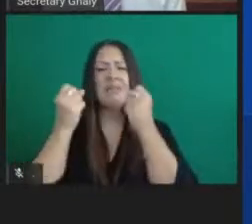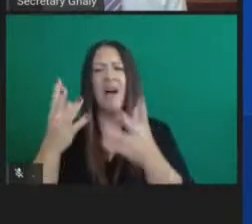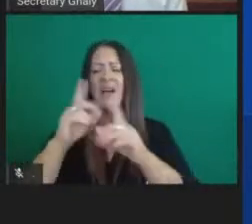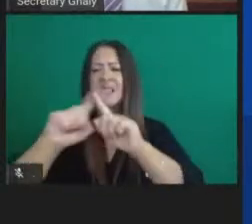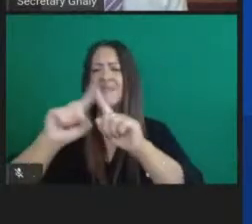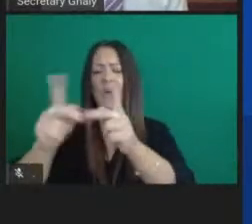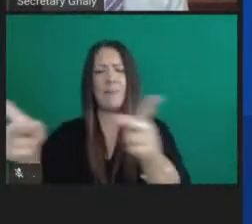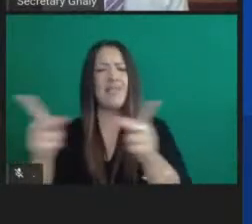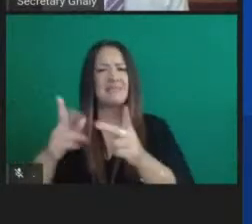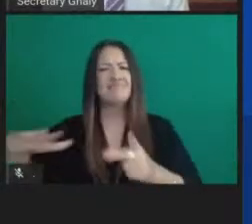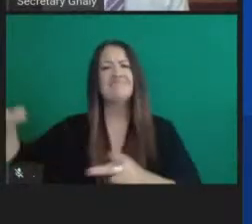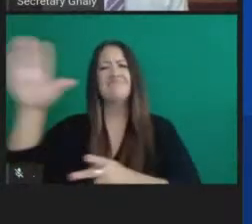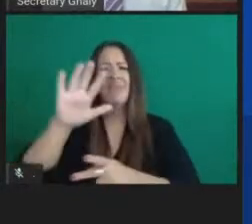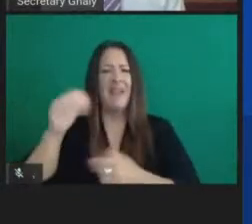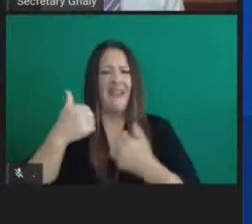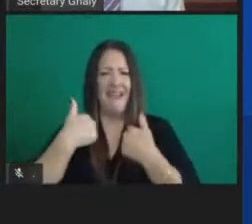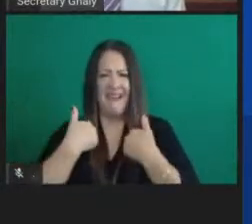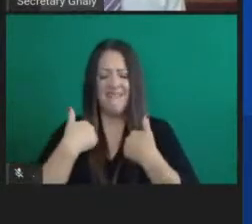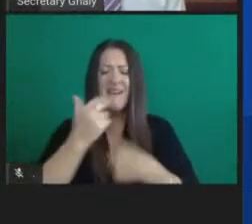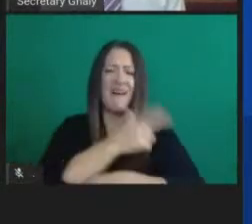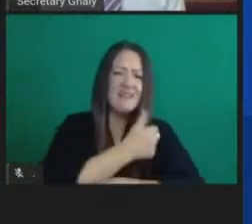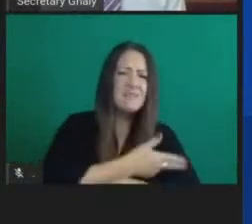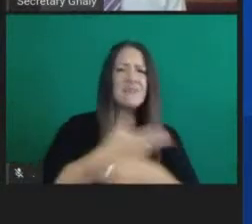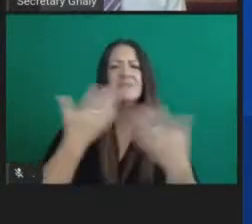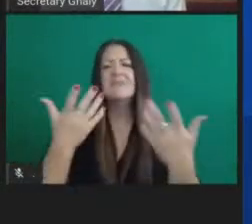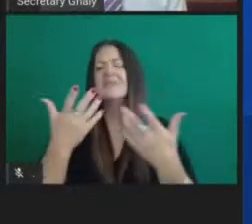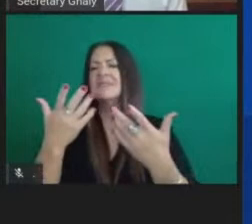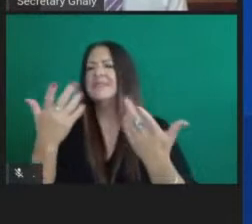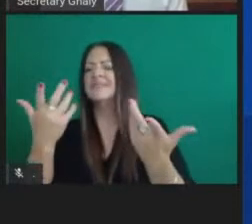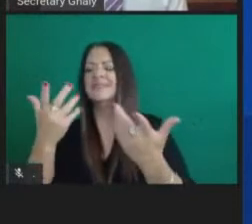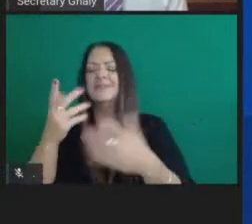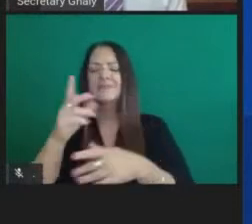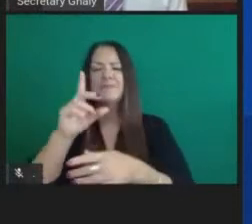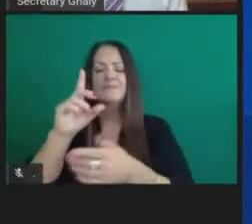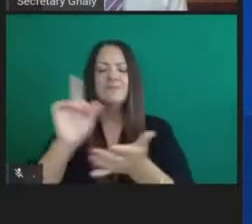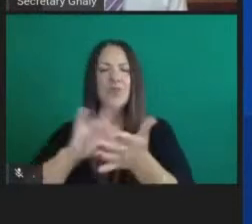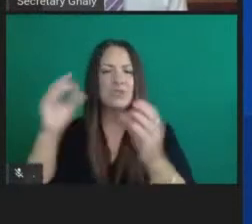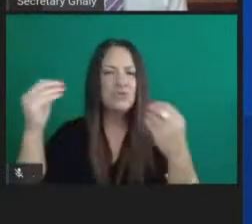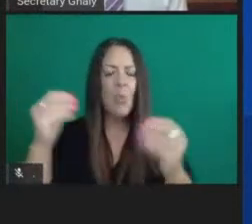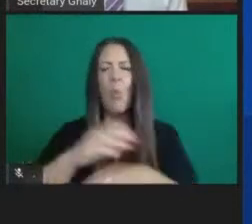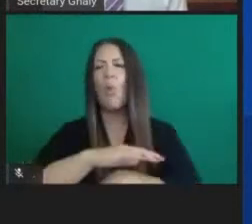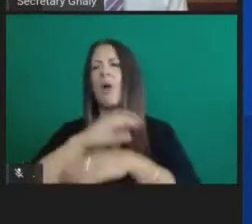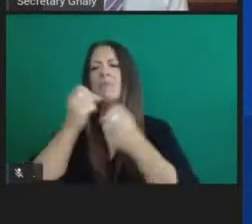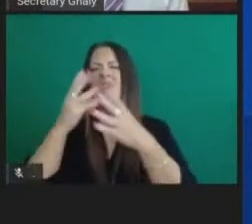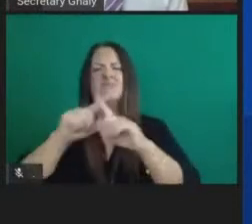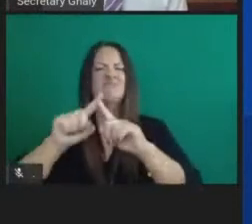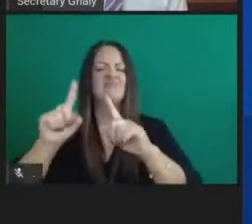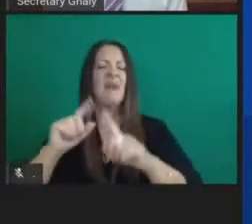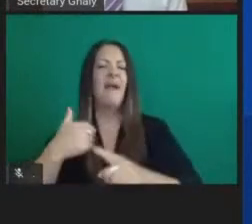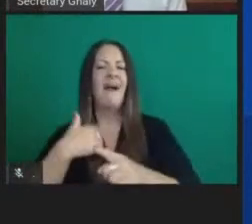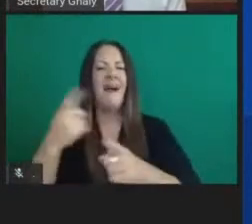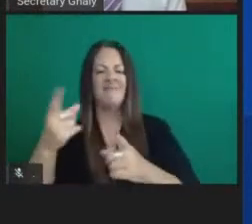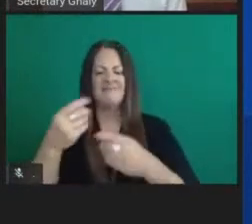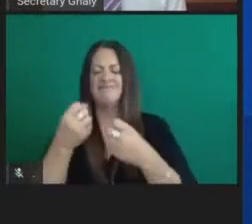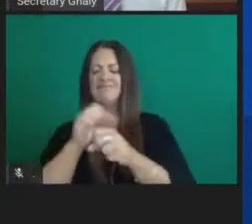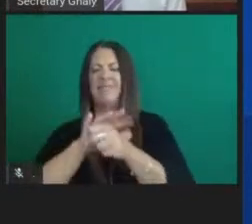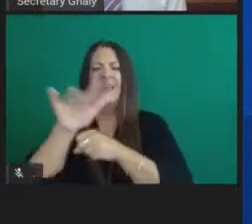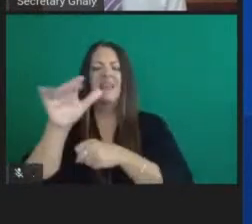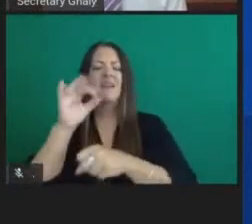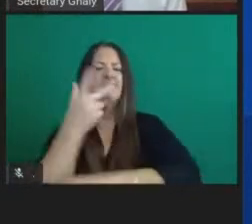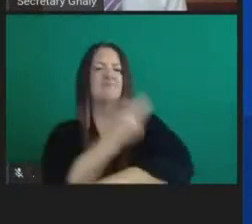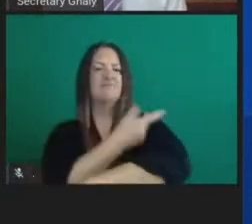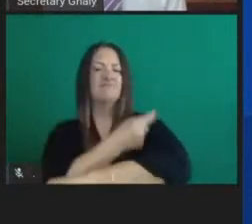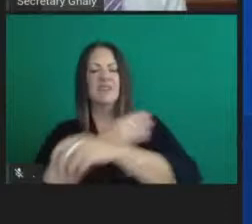We now have a lot of the smaller providers. Your own personal physician may have just gotten in stock their flu shot.